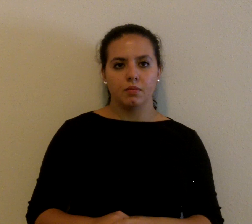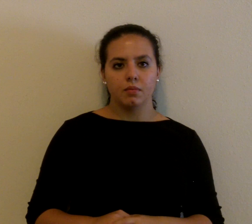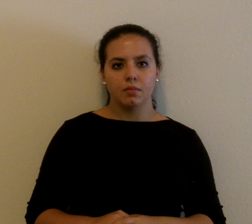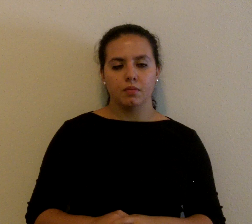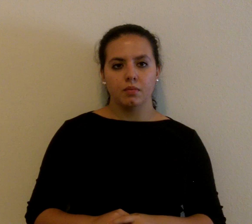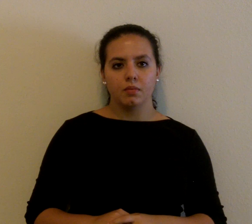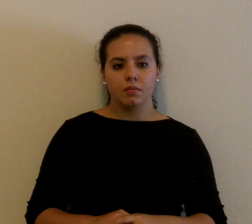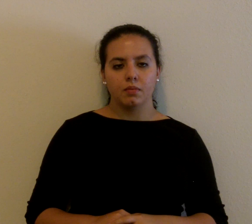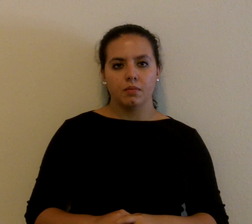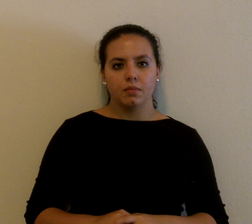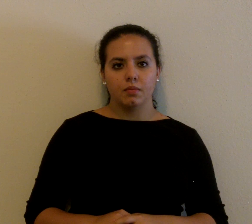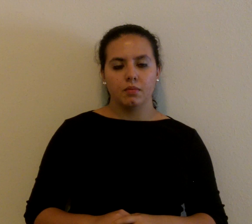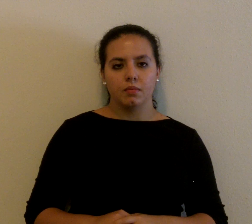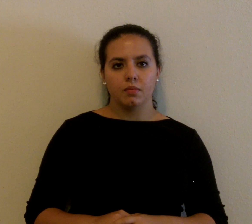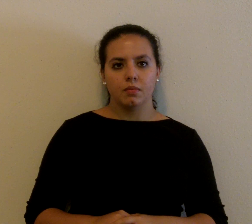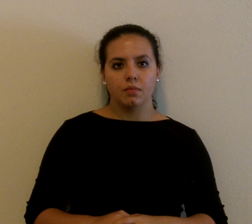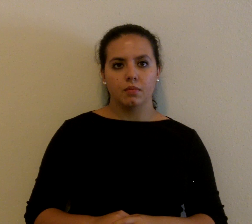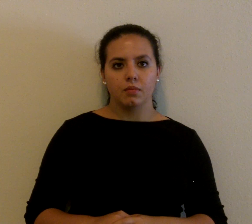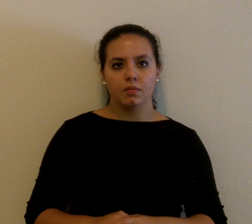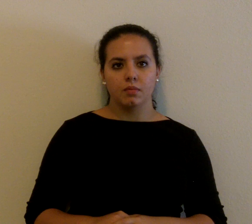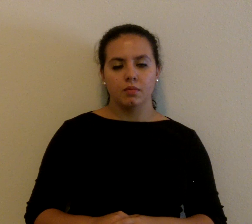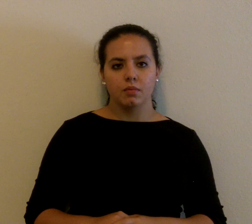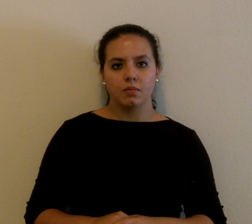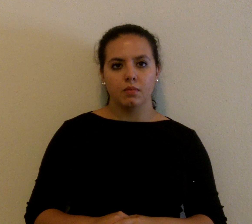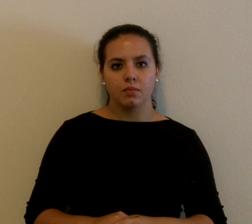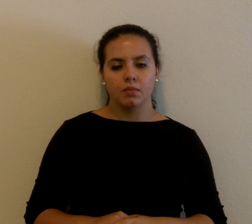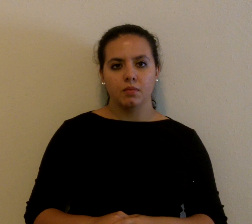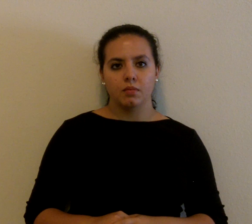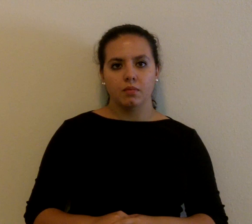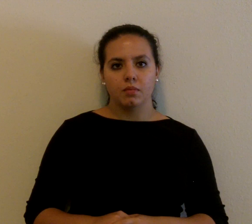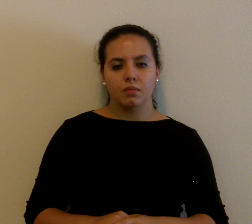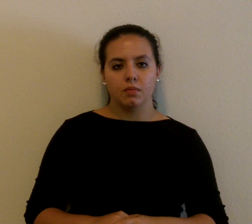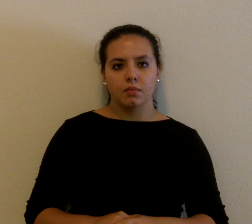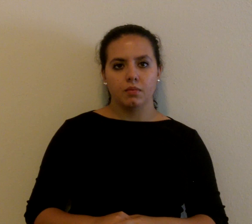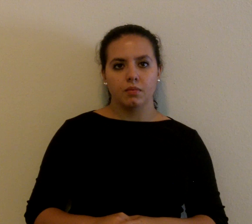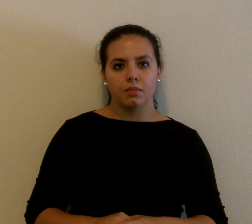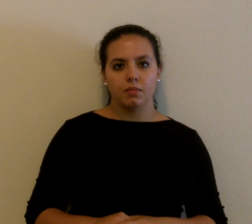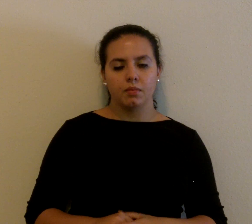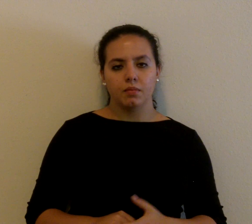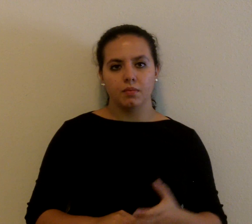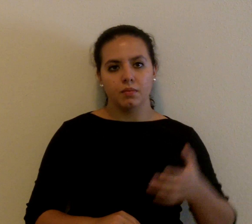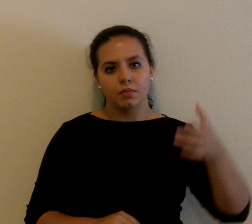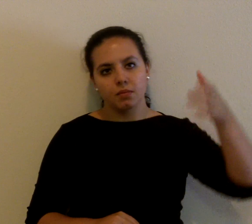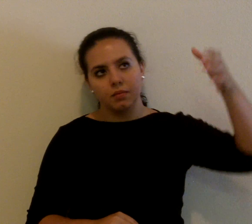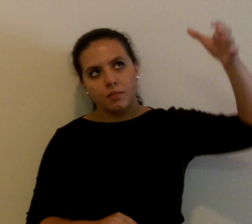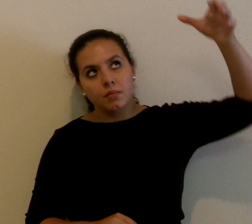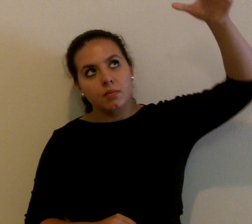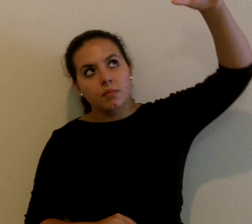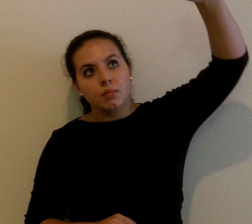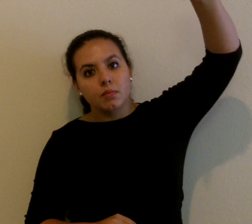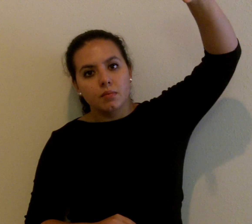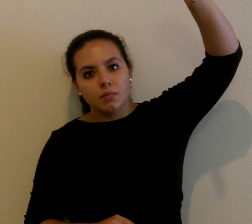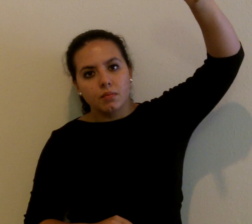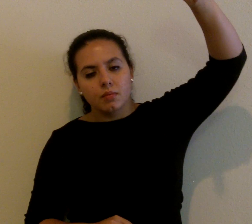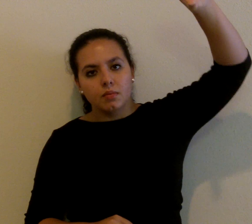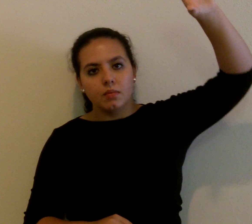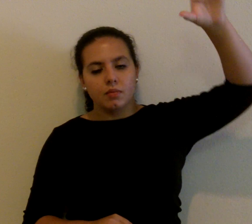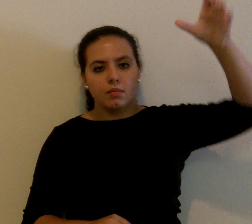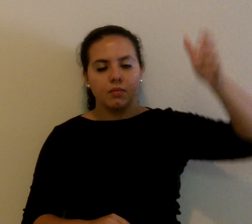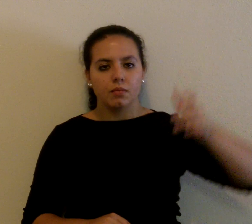to pour something on that plant that's up there? Well, then you're going to have to pour it up there. Or what if